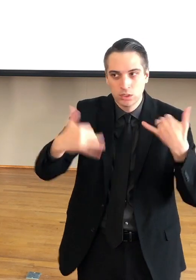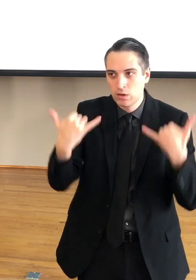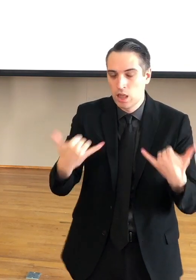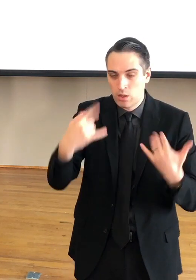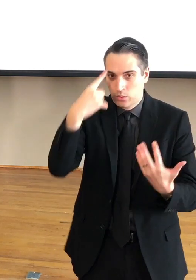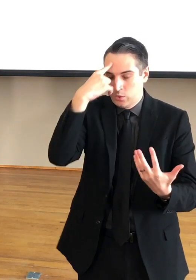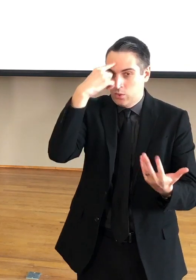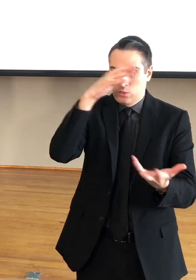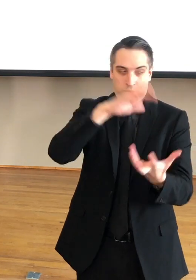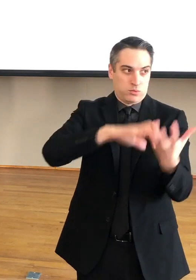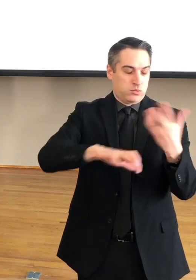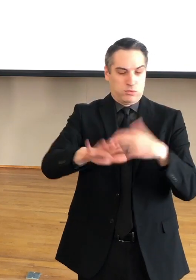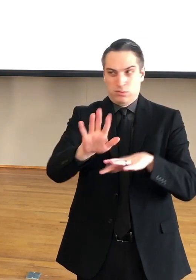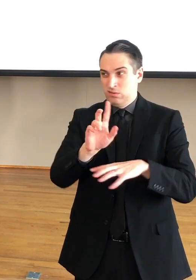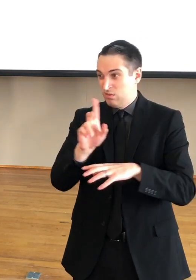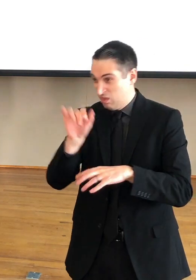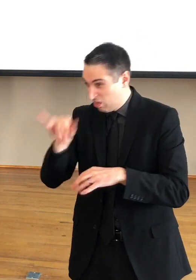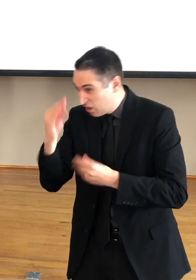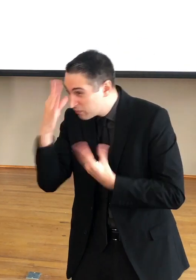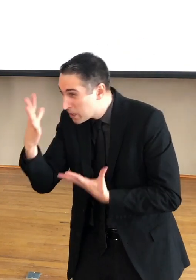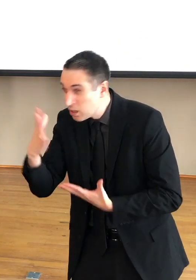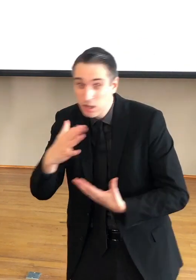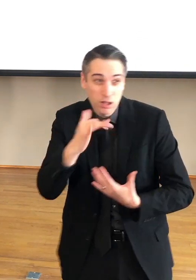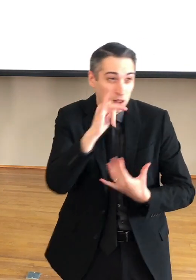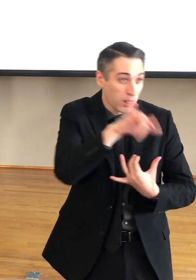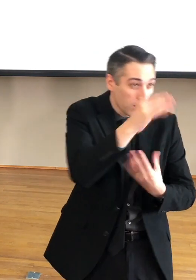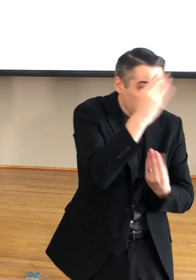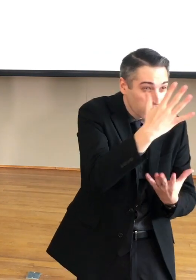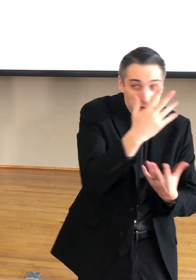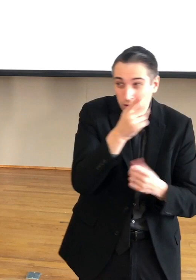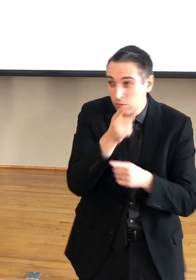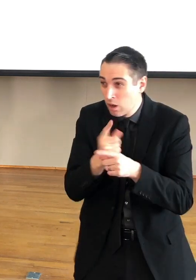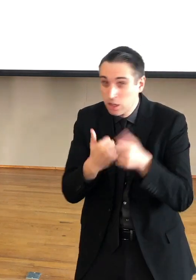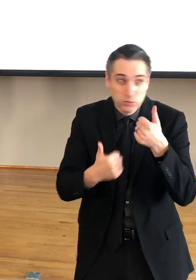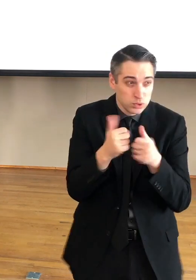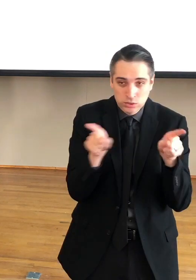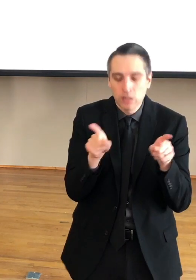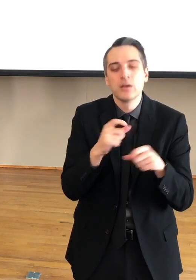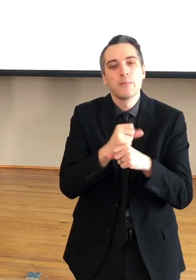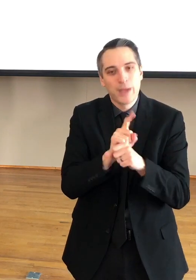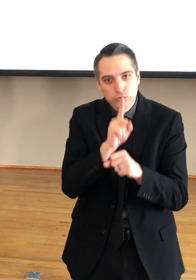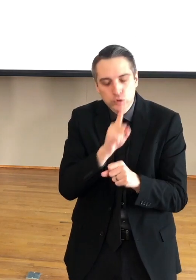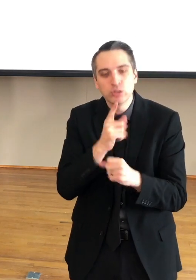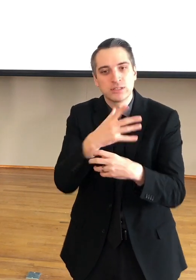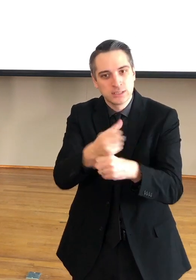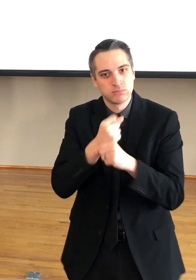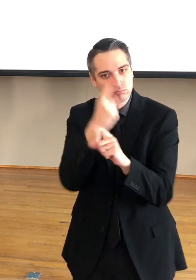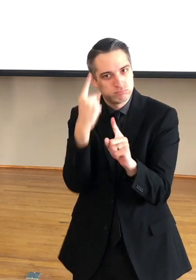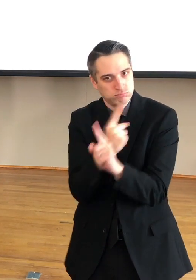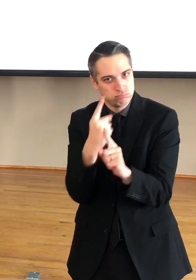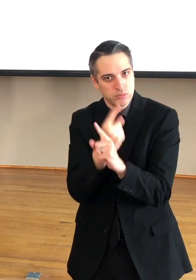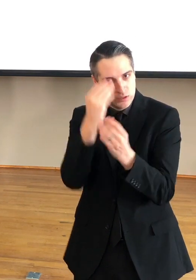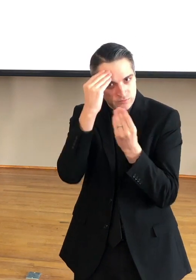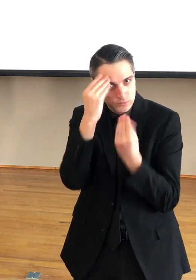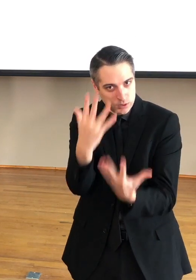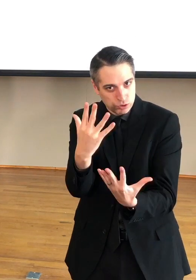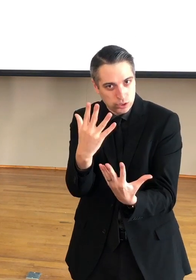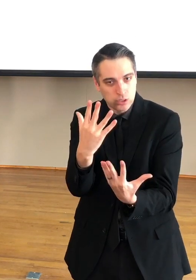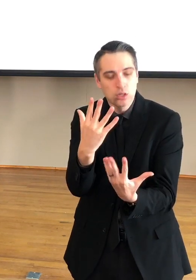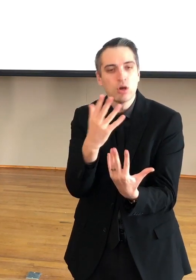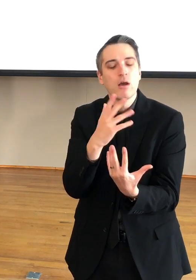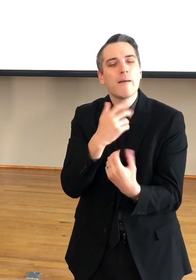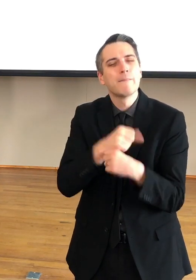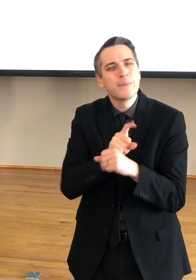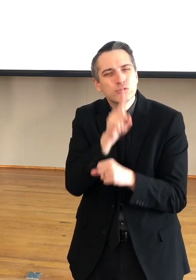best information that you can get to make sure that you can secure yourself and your family and your loved ones. Don't forget to look in on